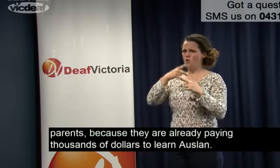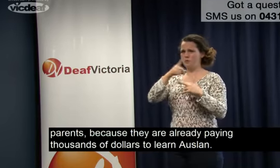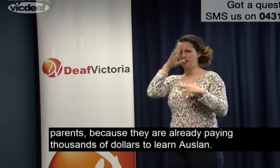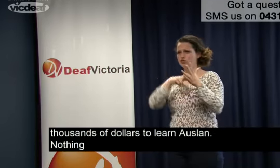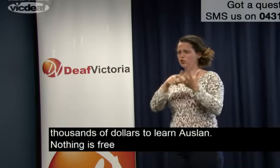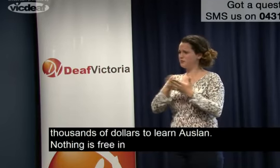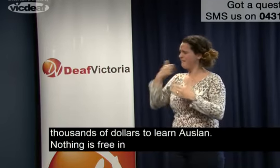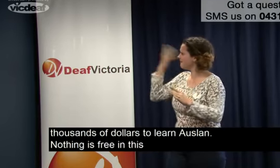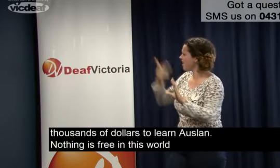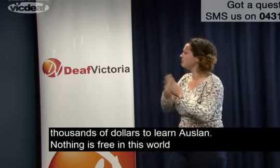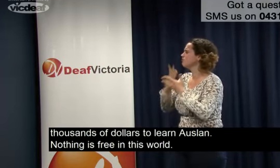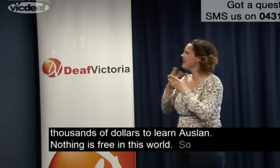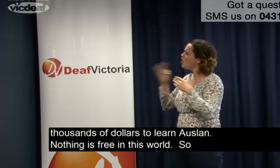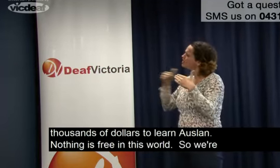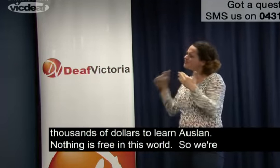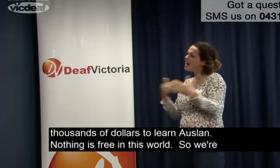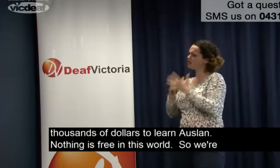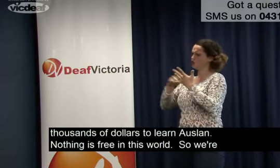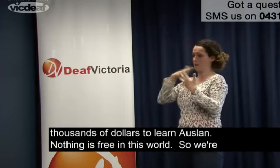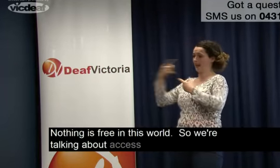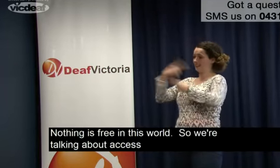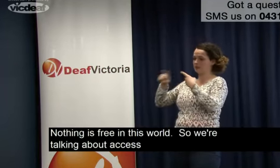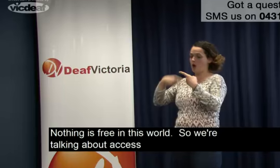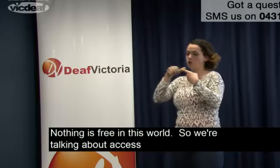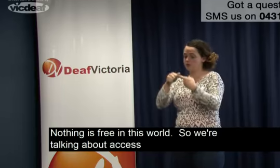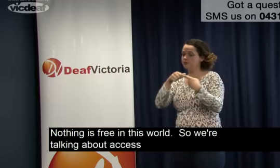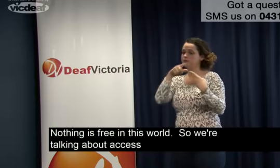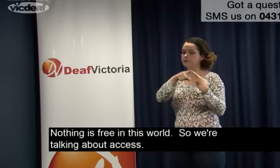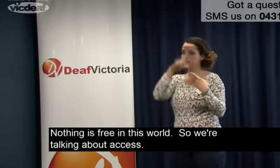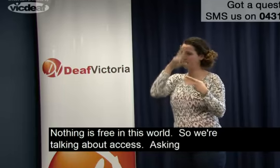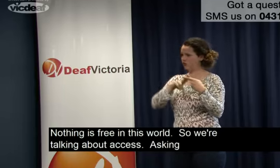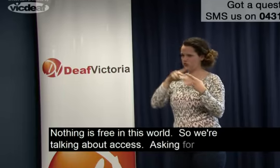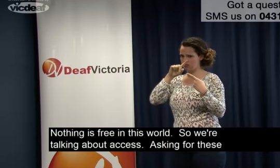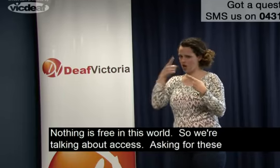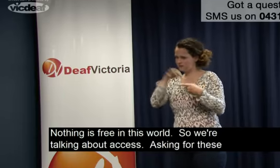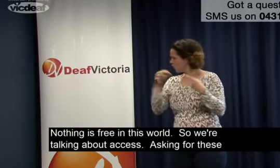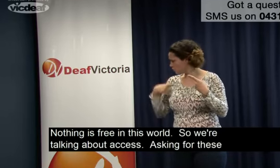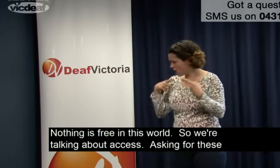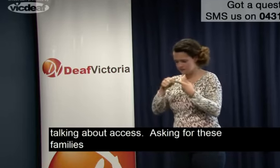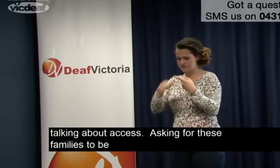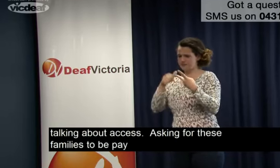asking for, you know, these families to be paying those fees every 5 years, I think is unfair.